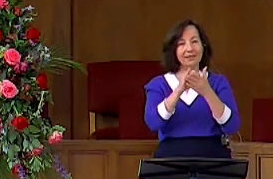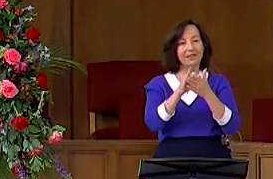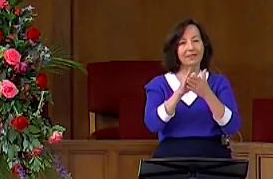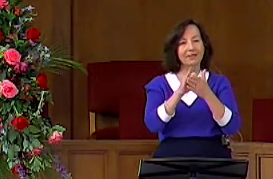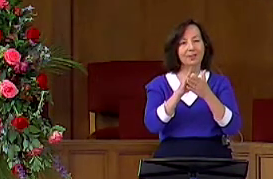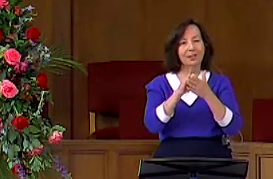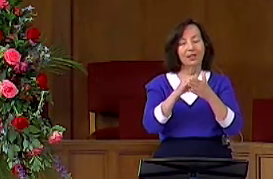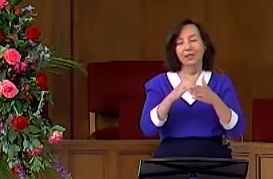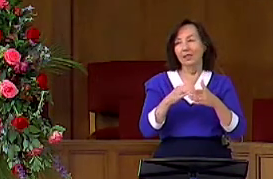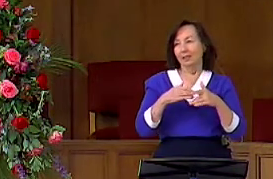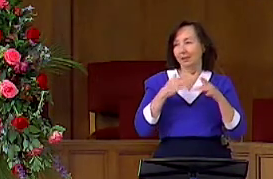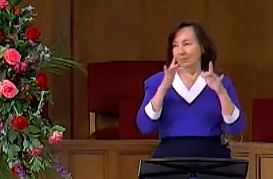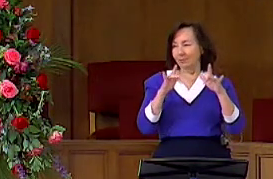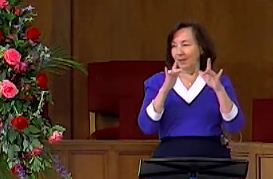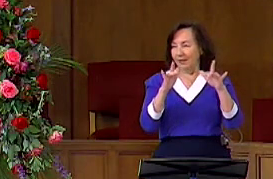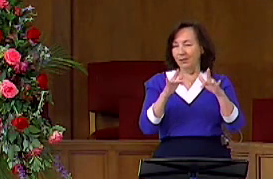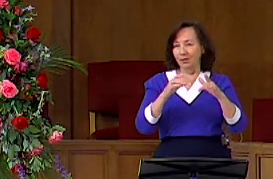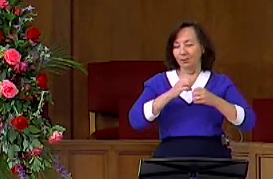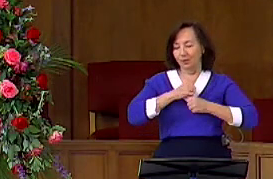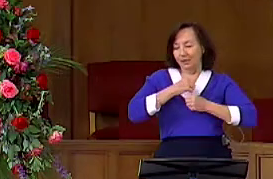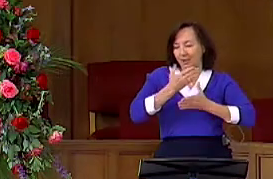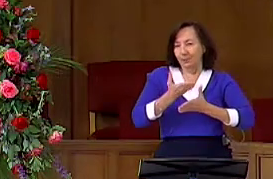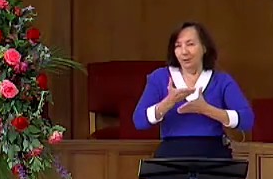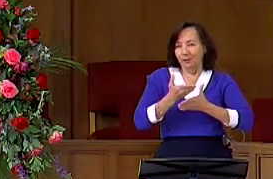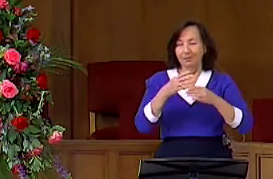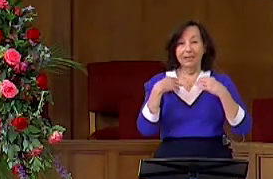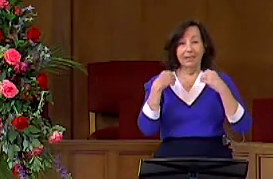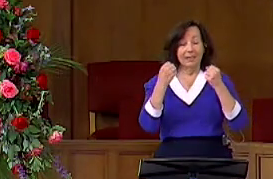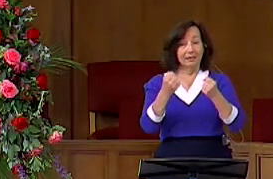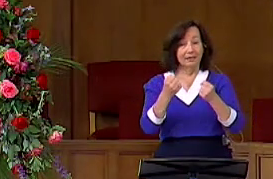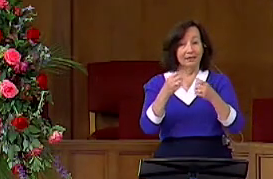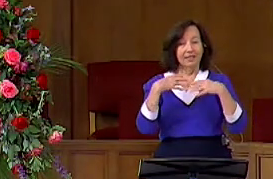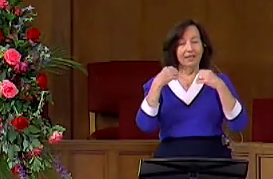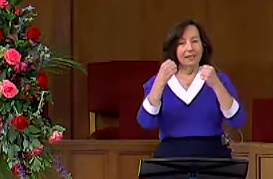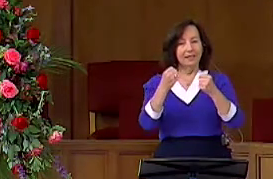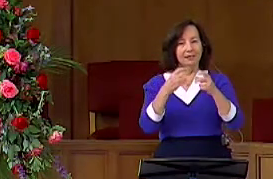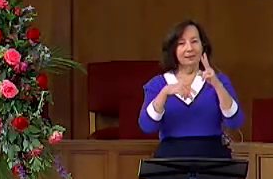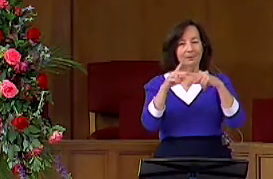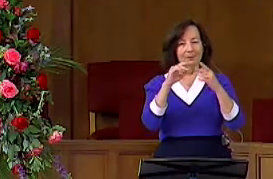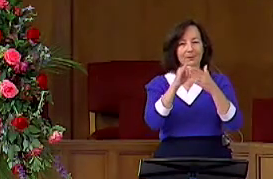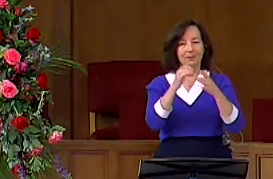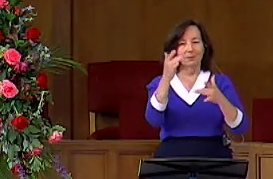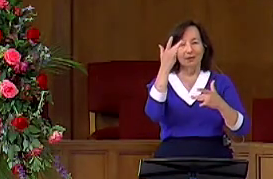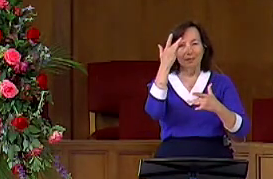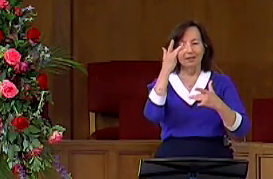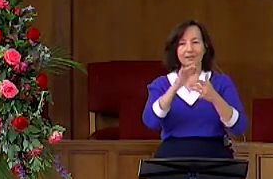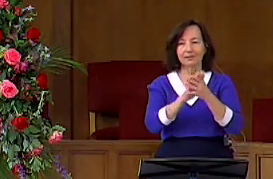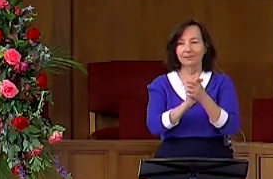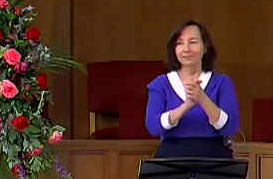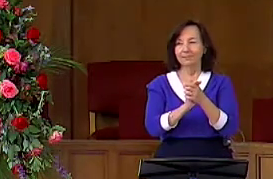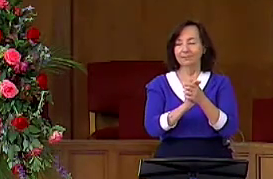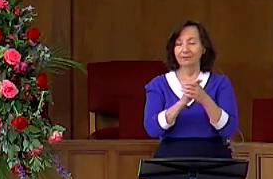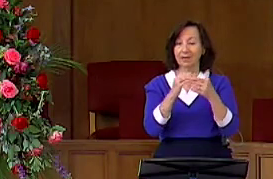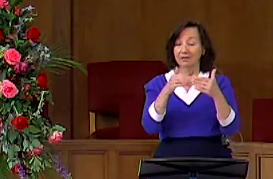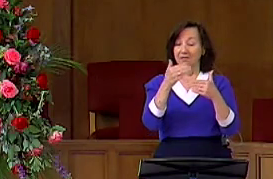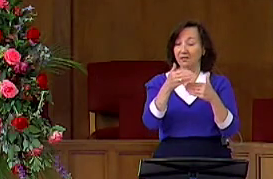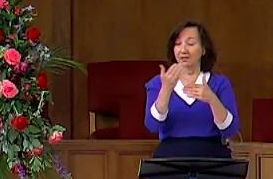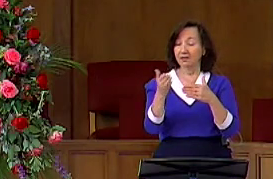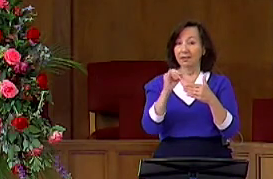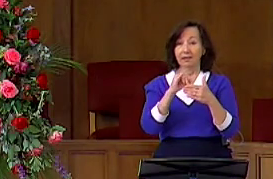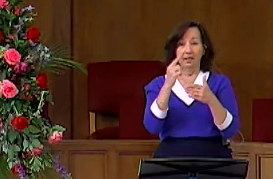compassion was expressed by healing those that were sick. The next thing I noticed